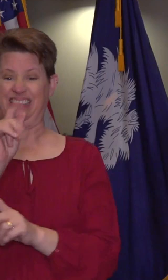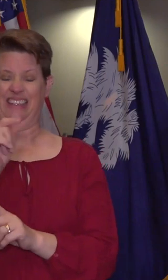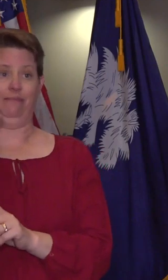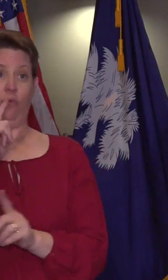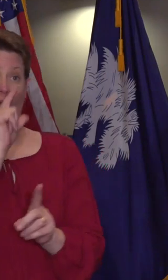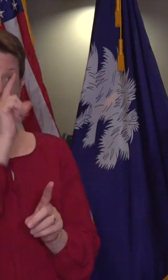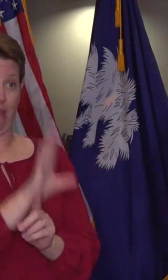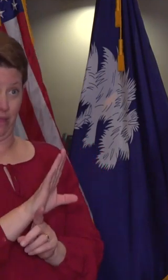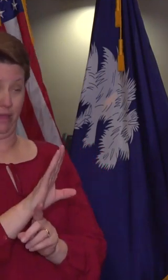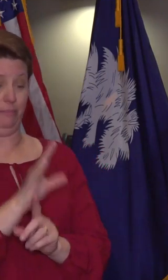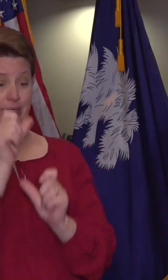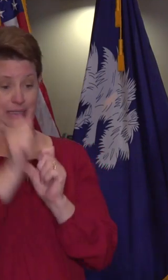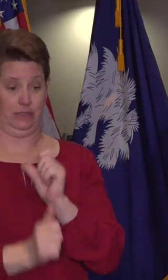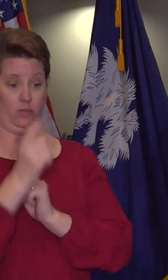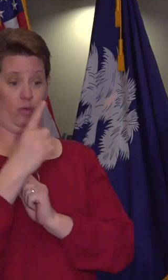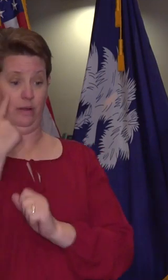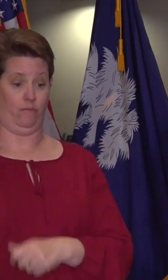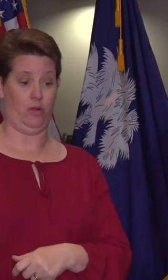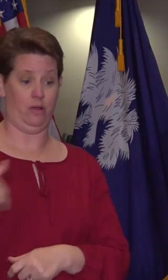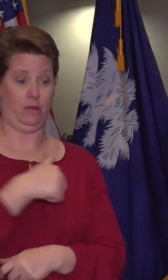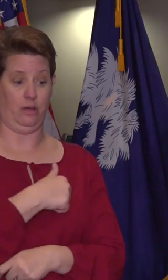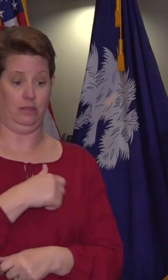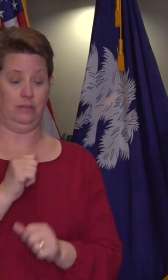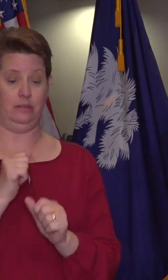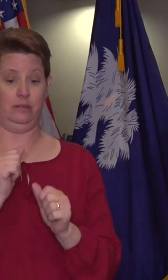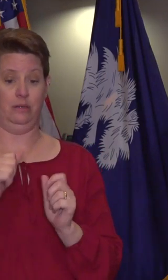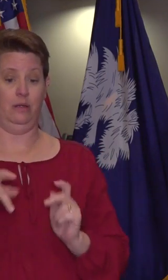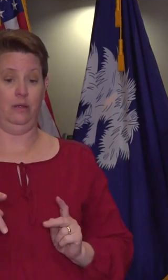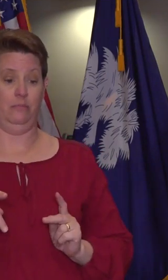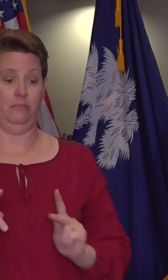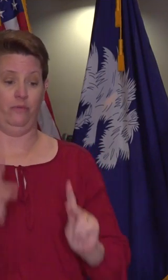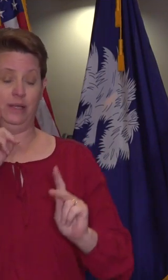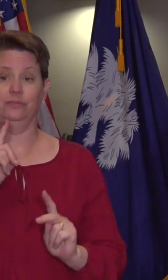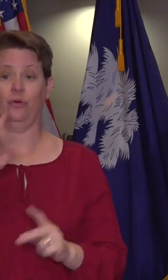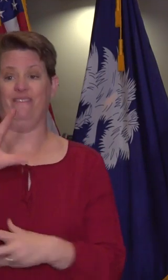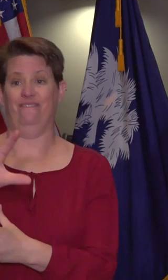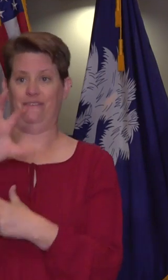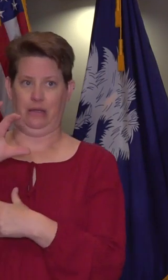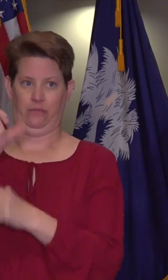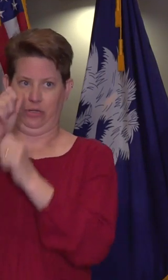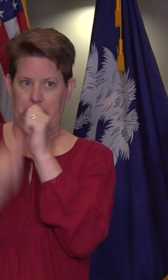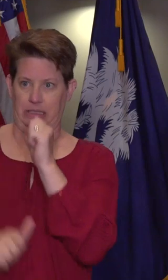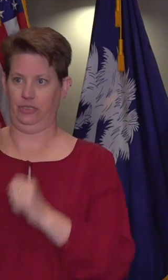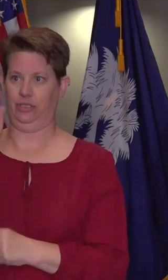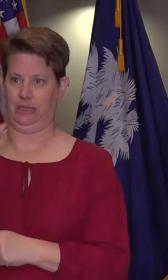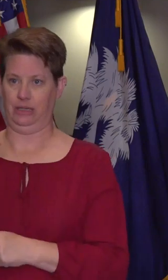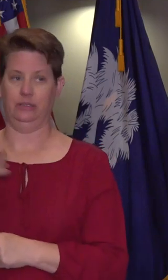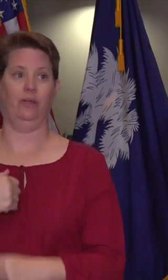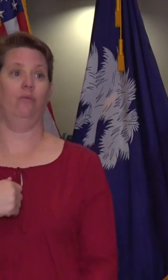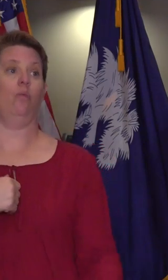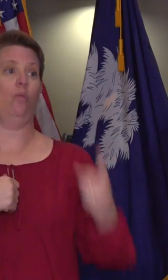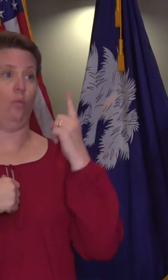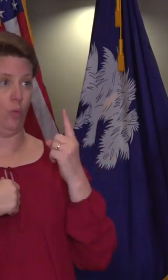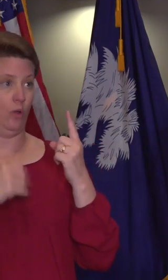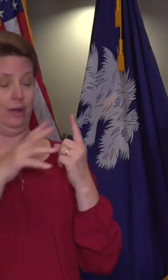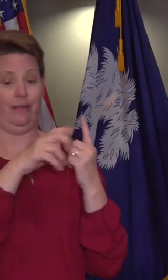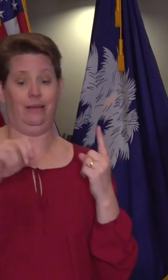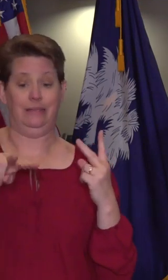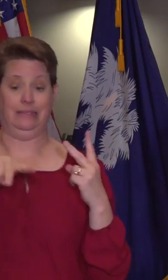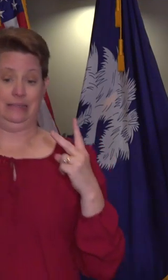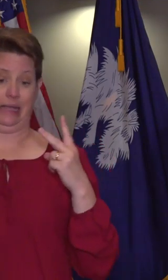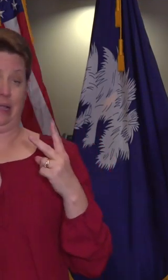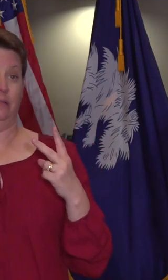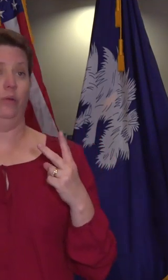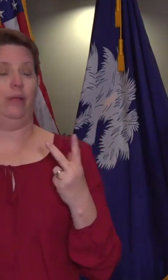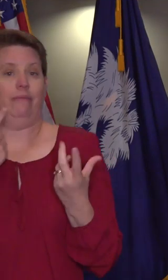each kit for us provides opportunity for 500 tests. So we have one test kit and a second one. So we